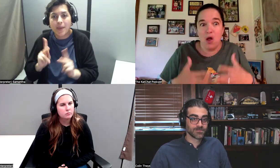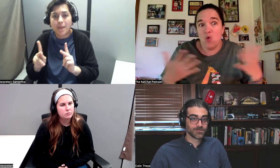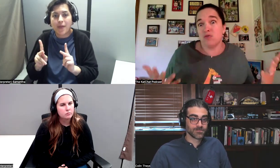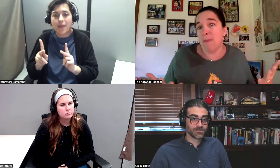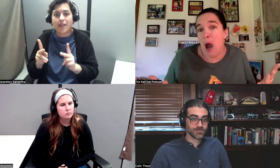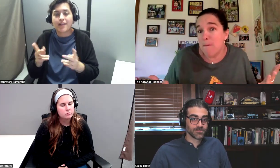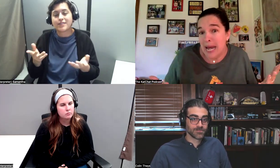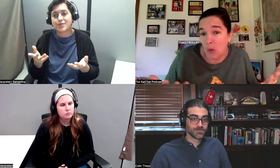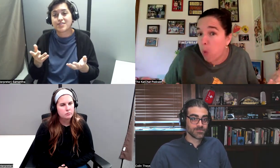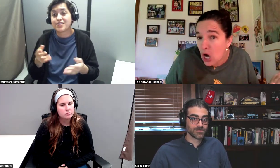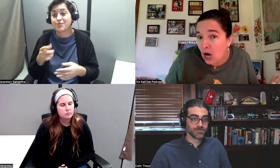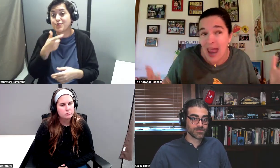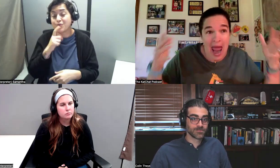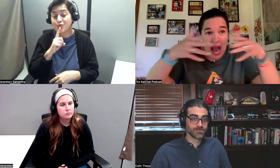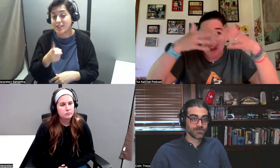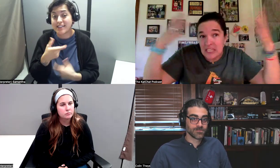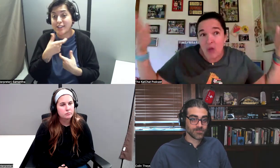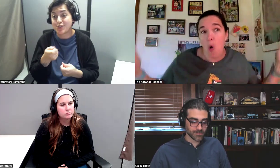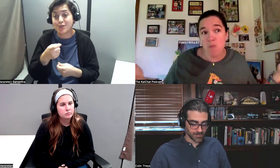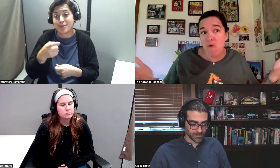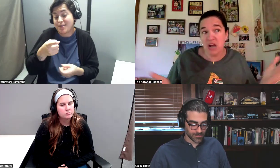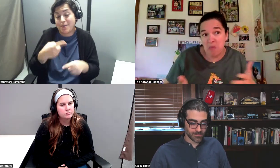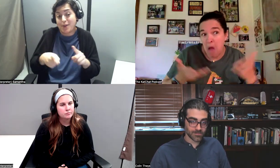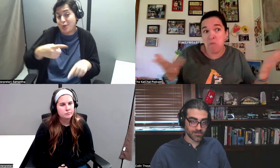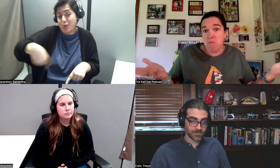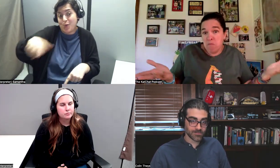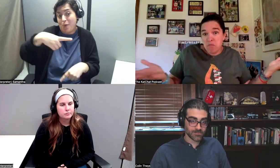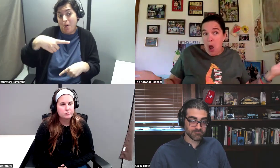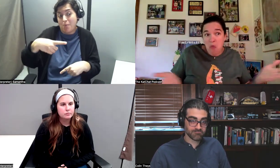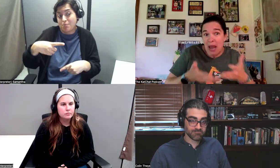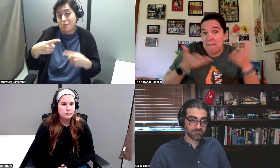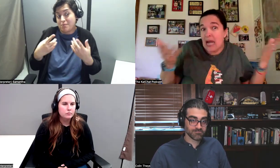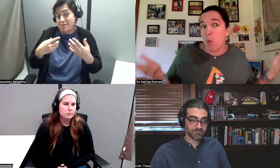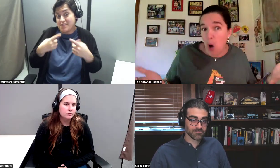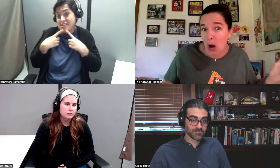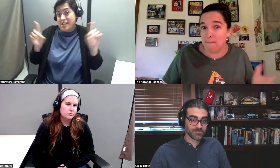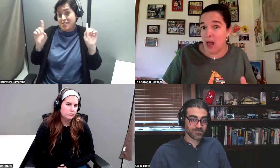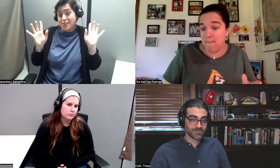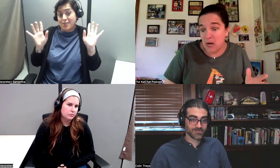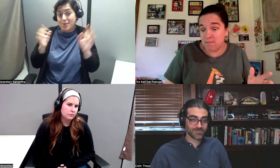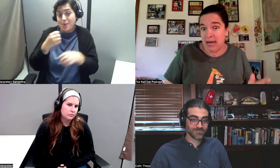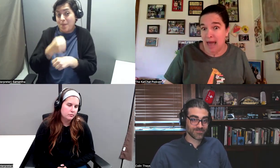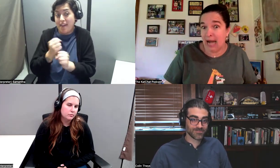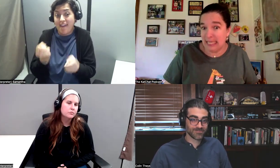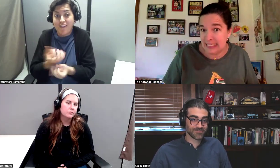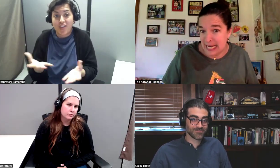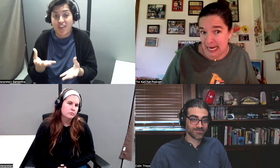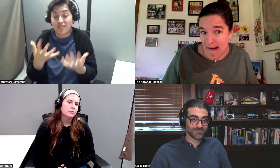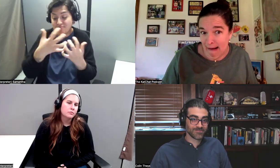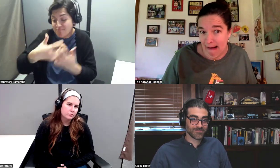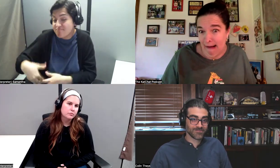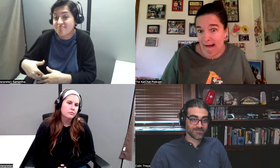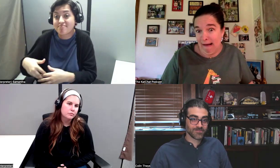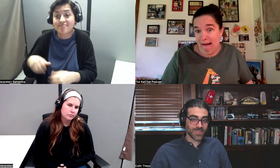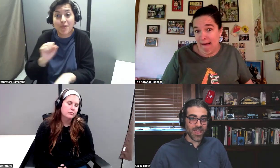interesting, but we somehow made it work. And I think the whole movie, I'm like, oh, they made it work, but it must be not